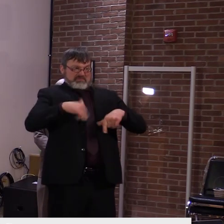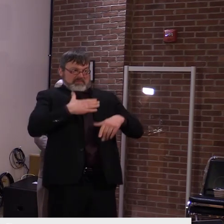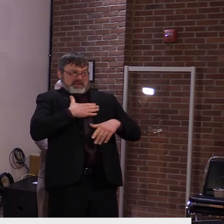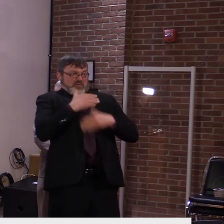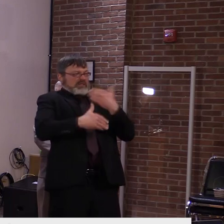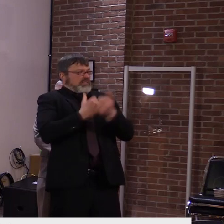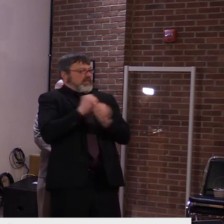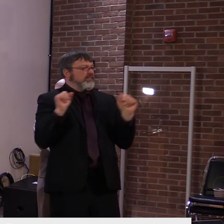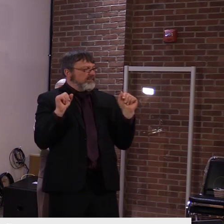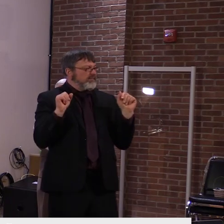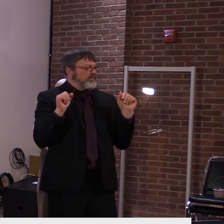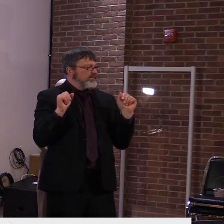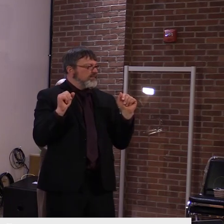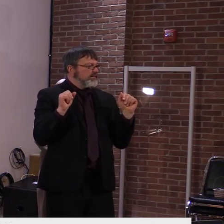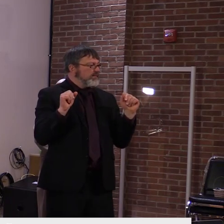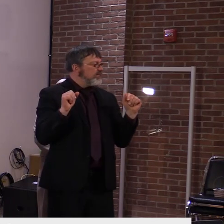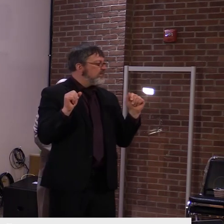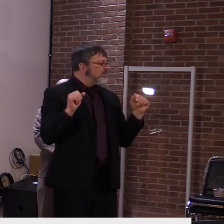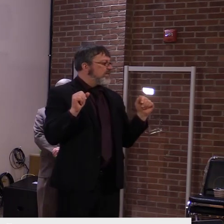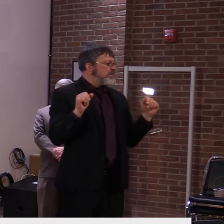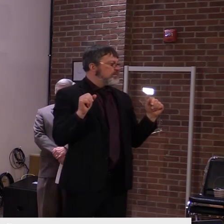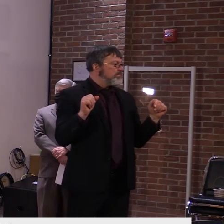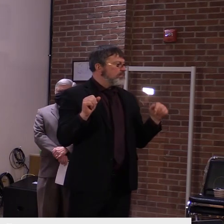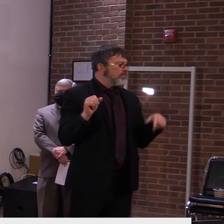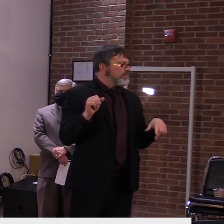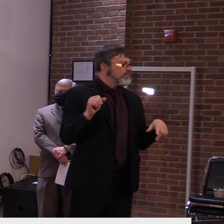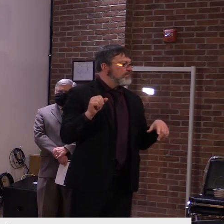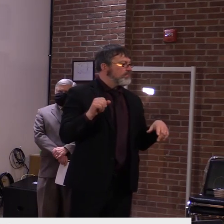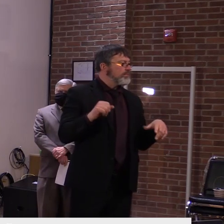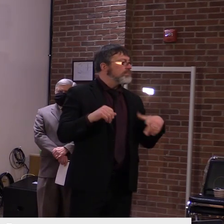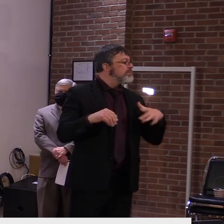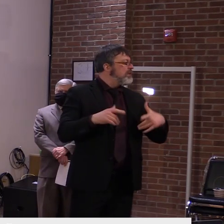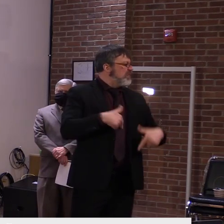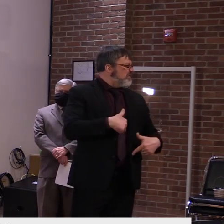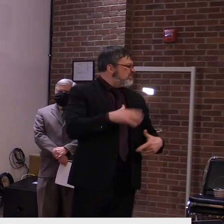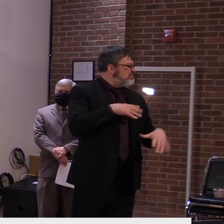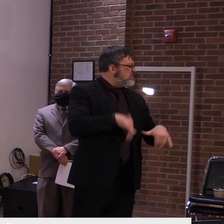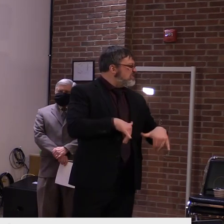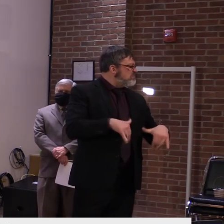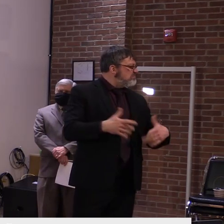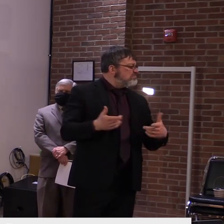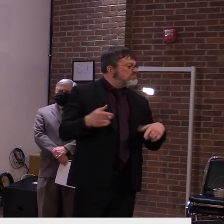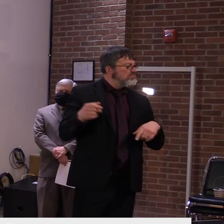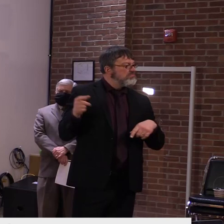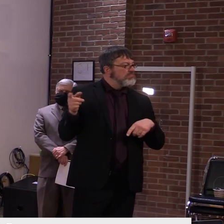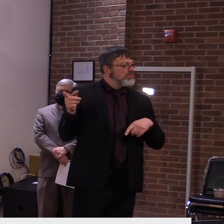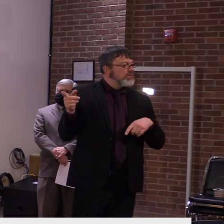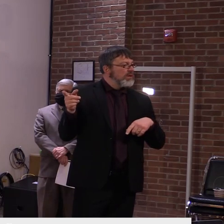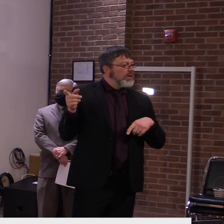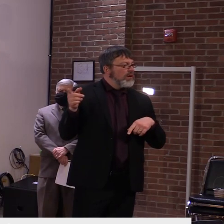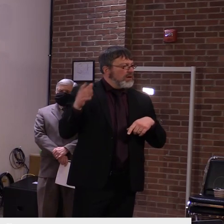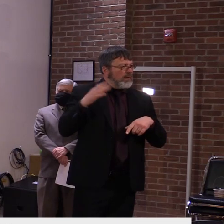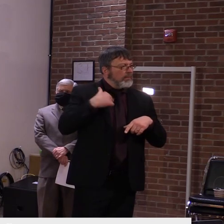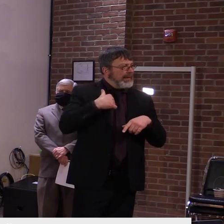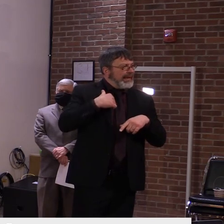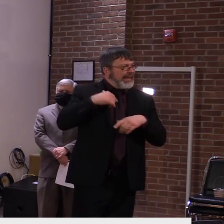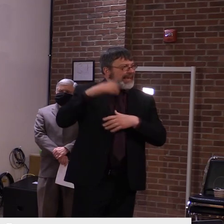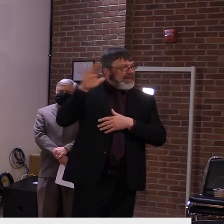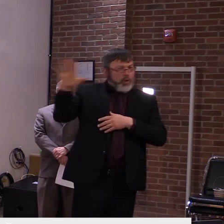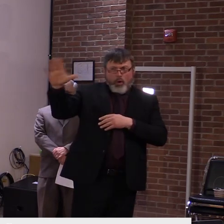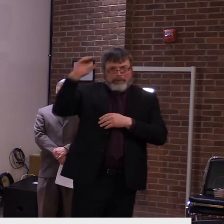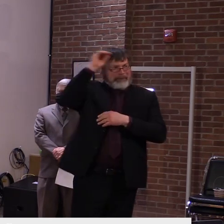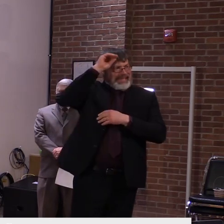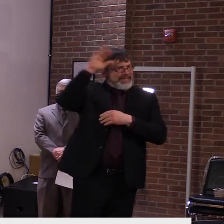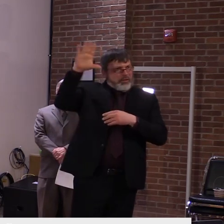Okay, I would just say it's not necessarily my opinion. I think it's well. I think you said it was your question opinion. That I've been hearing. Yeah, no, I mean, I think you said, okay. In my opinion,